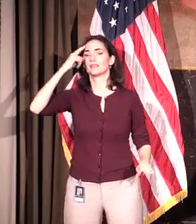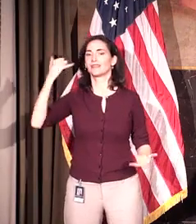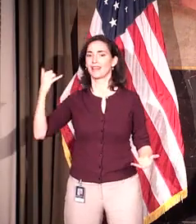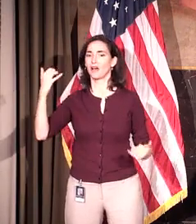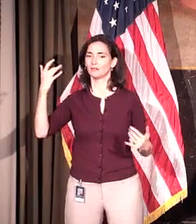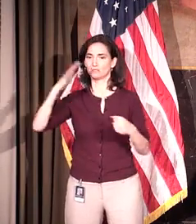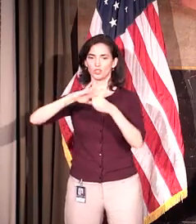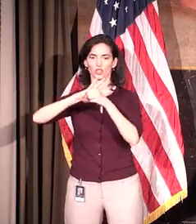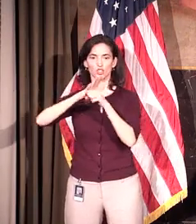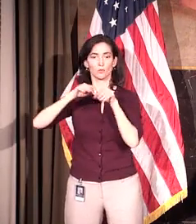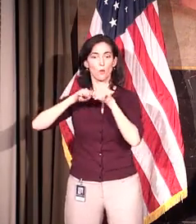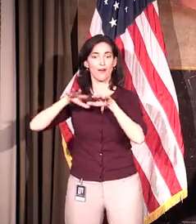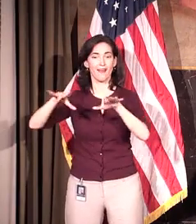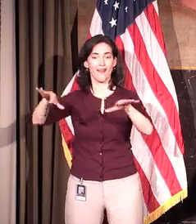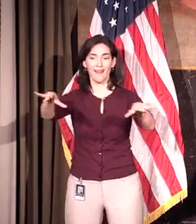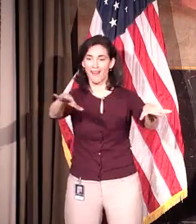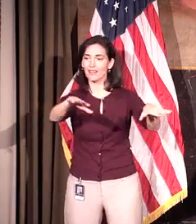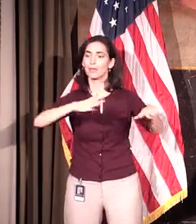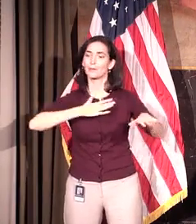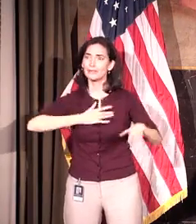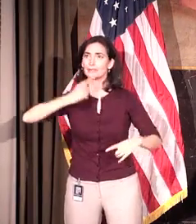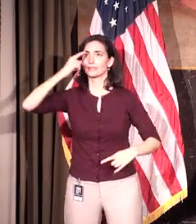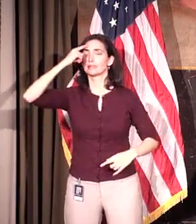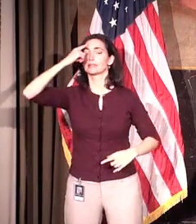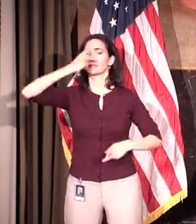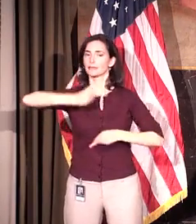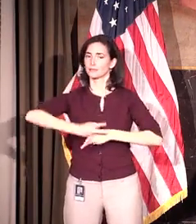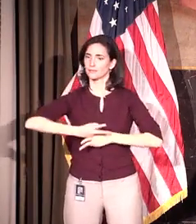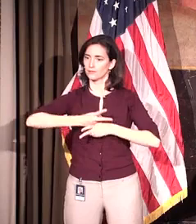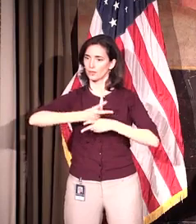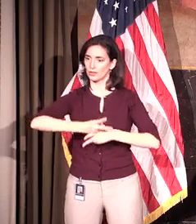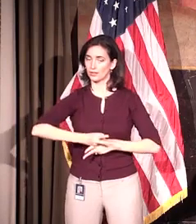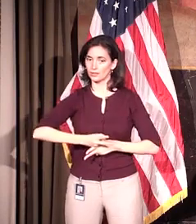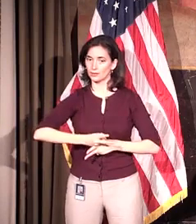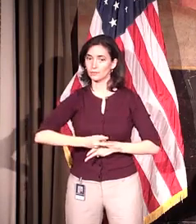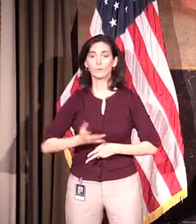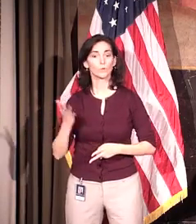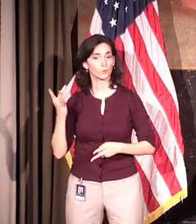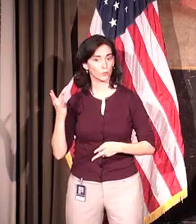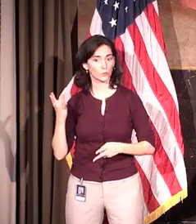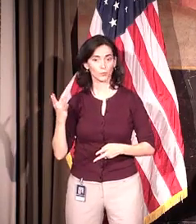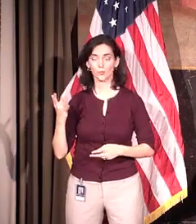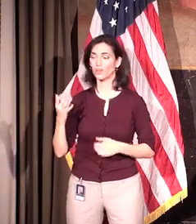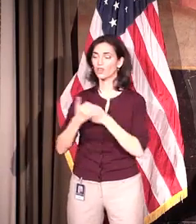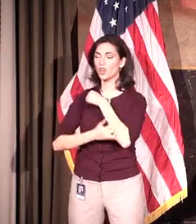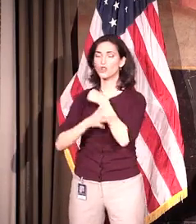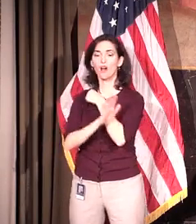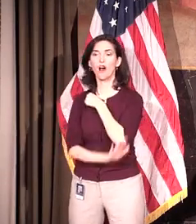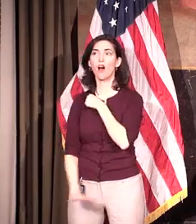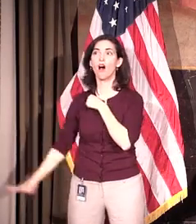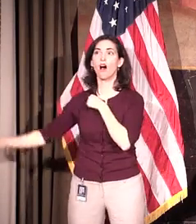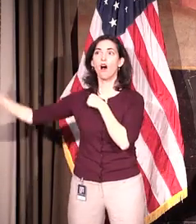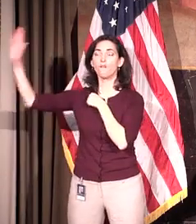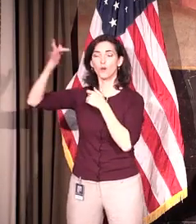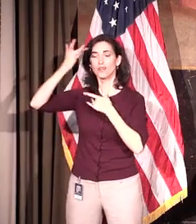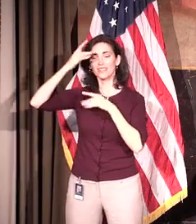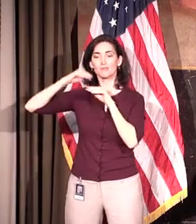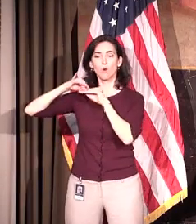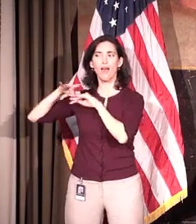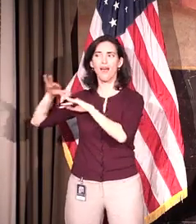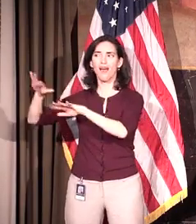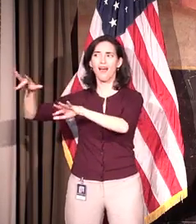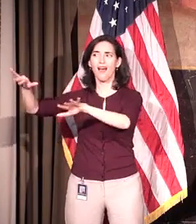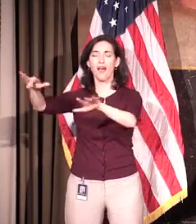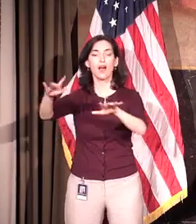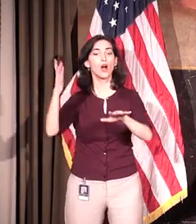emergency, to understand that the outbreak that we've seen around the country has happened